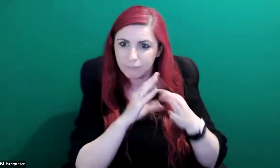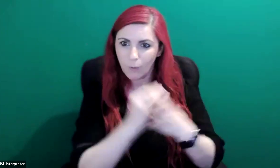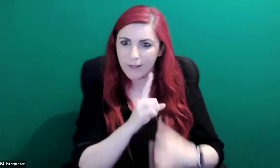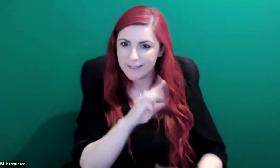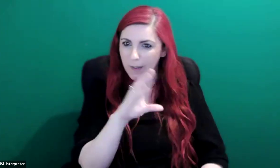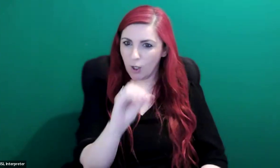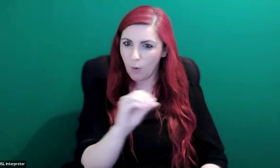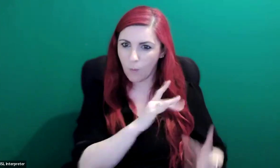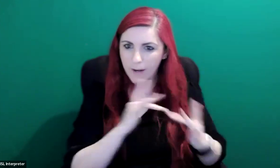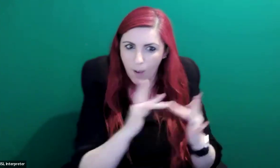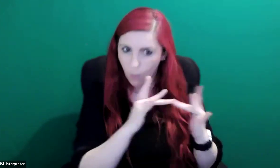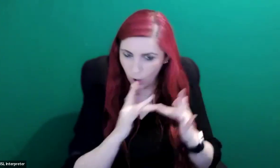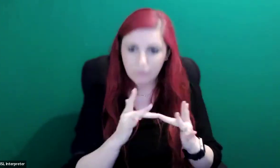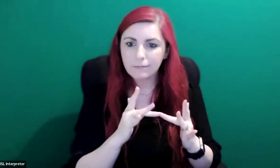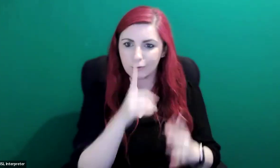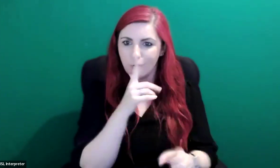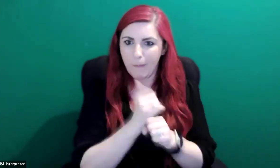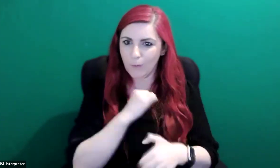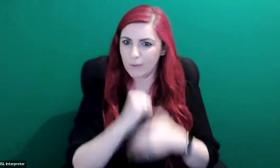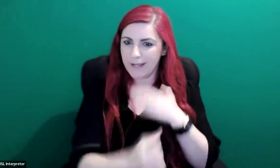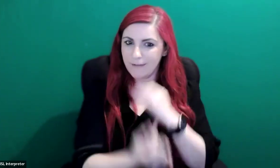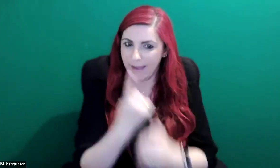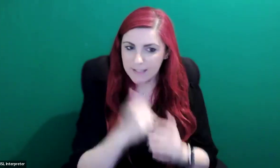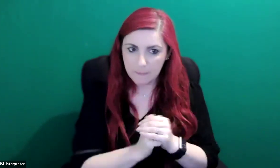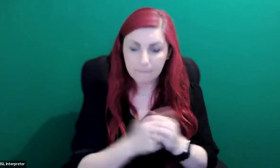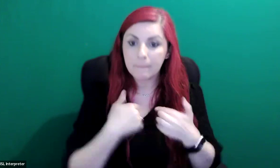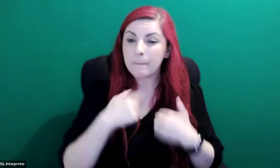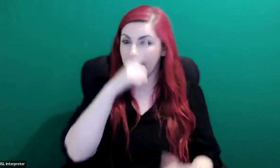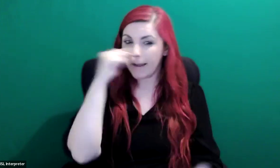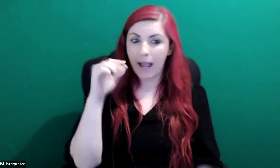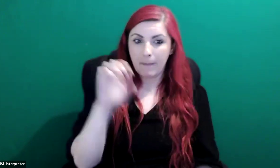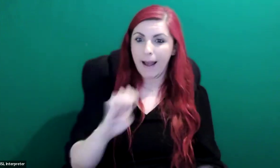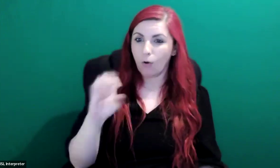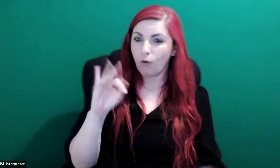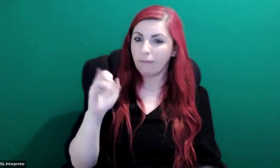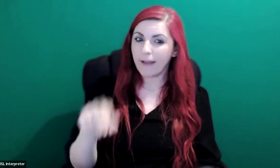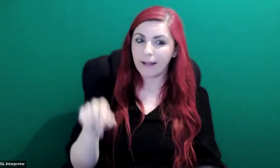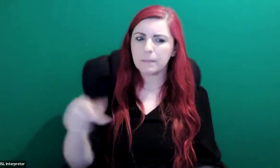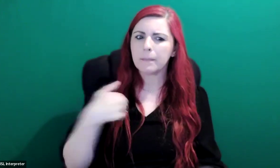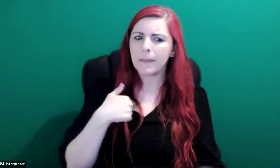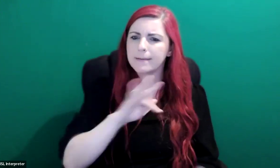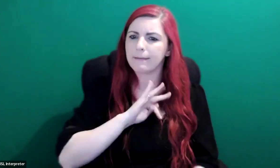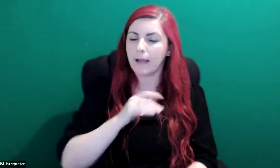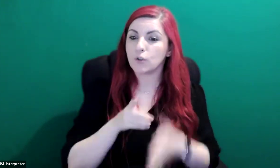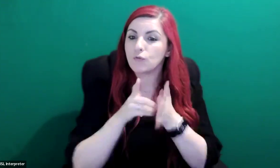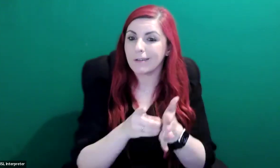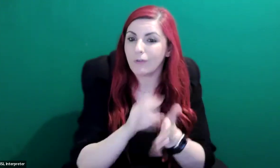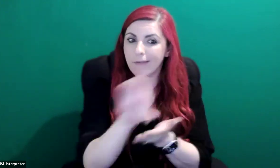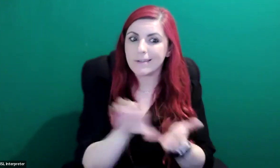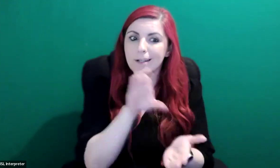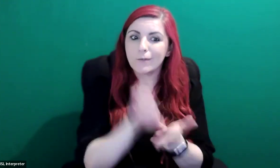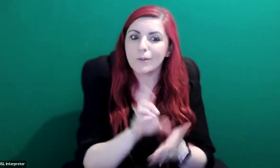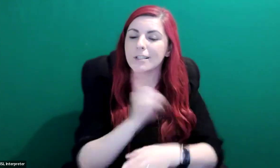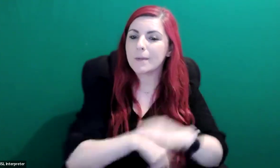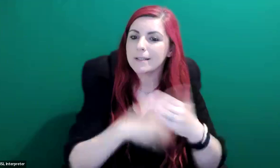Network and with IREC on today's event. So my name is Eleanor Flynn and I'm the Director of the Centre for Disability Law